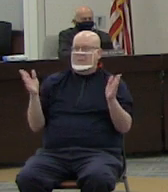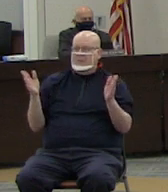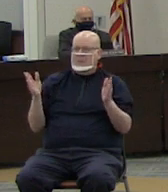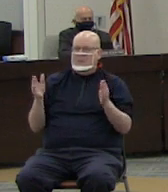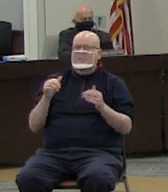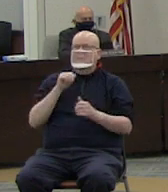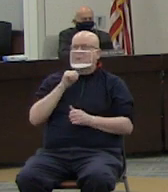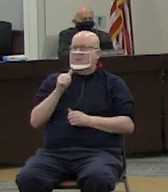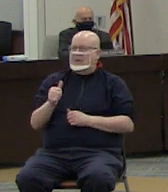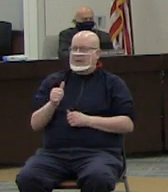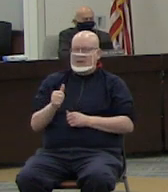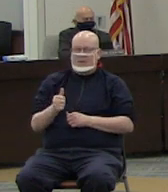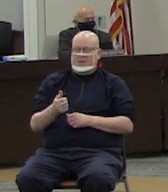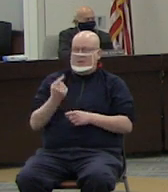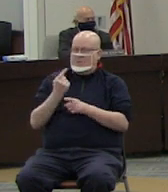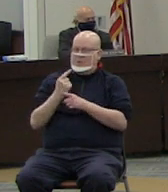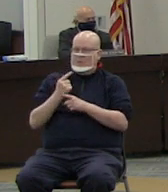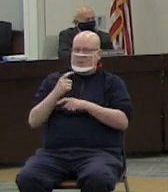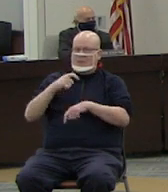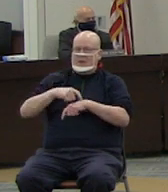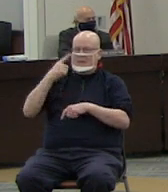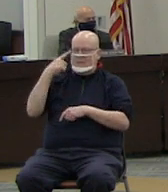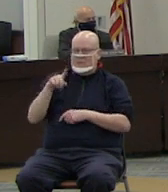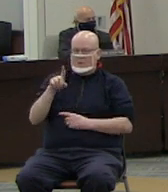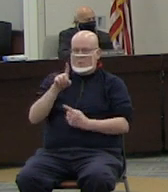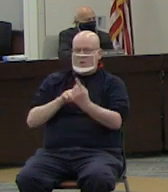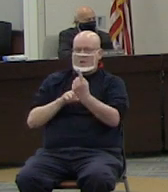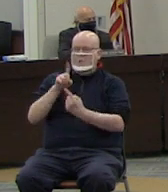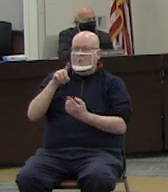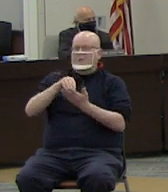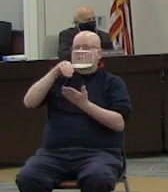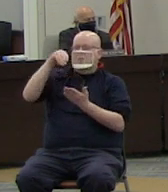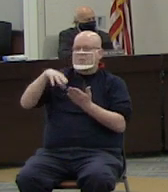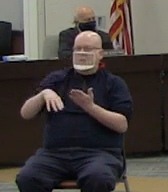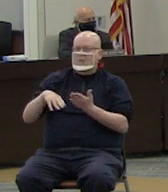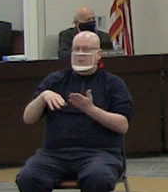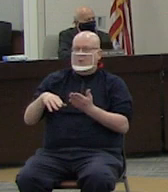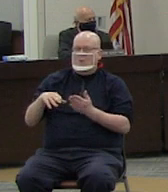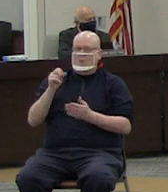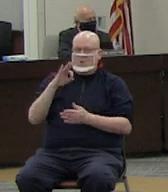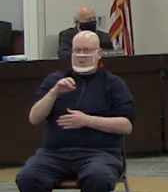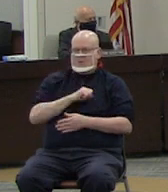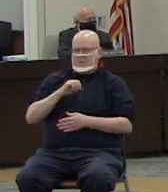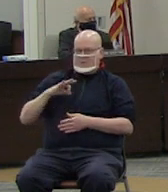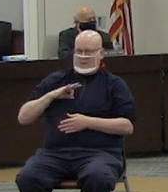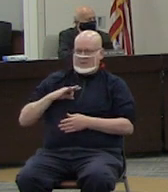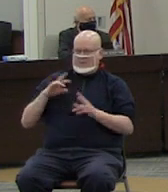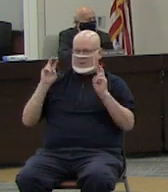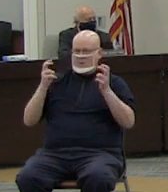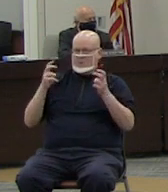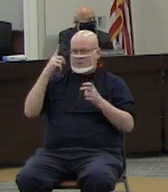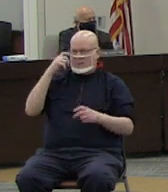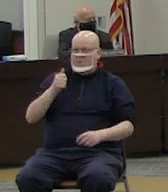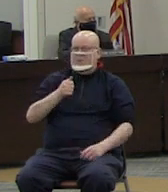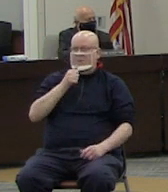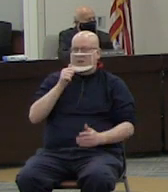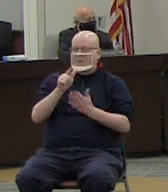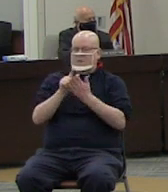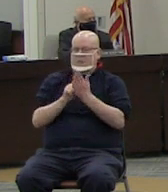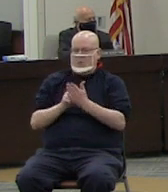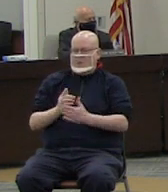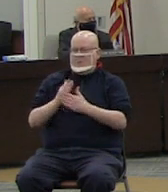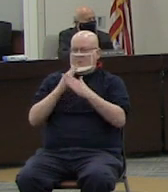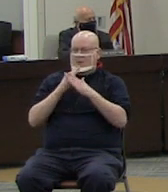for addressing individually identifiable student or personnel matters. Therefore, due to privacy laws protecting students